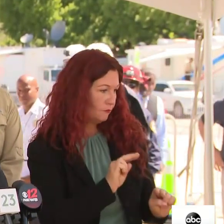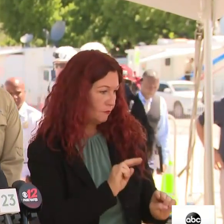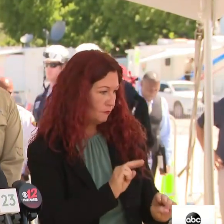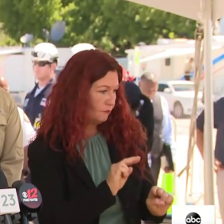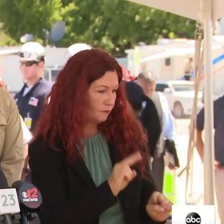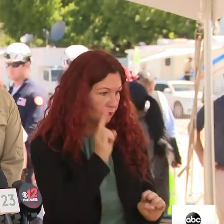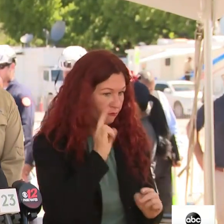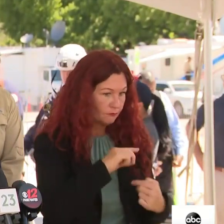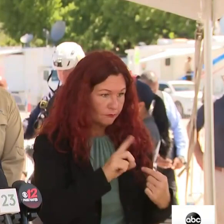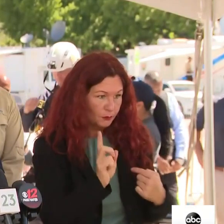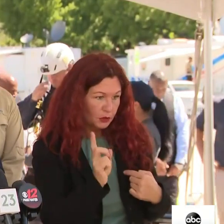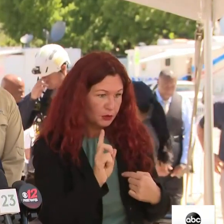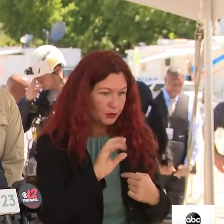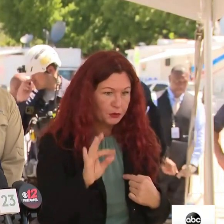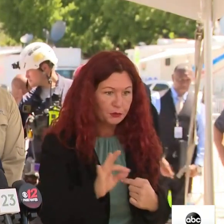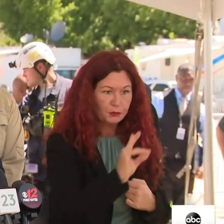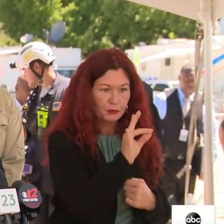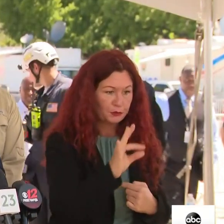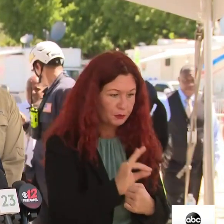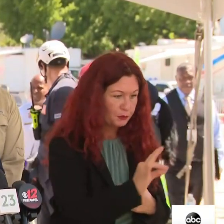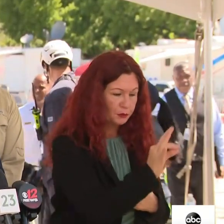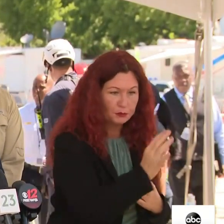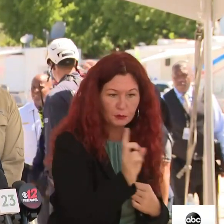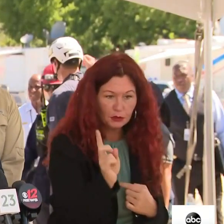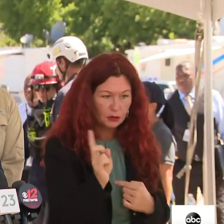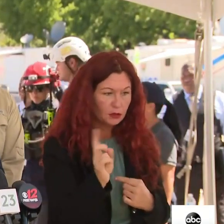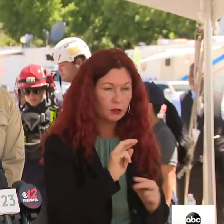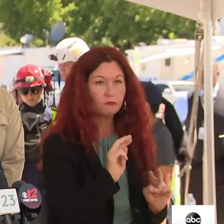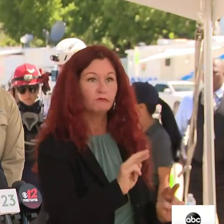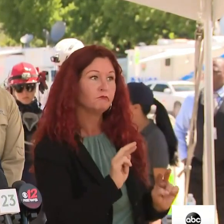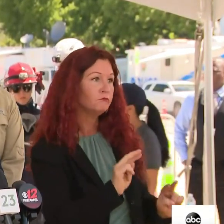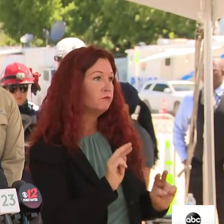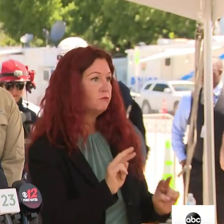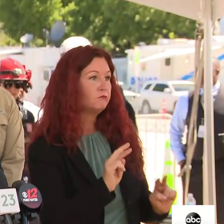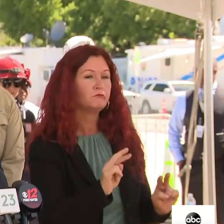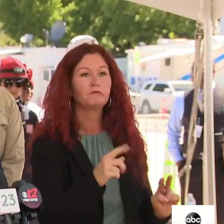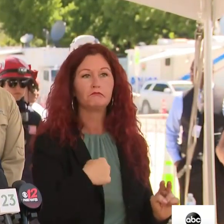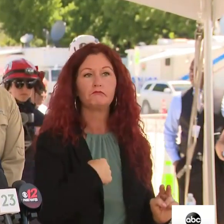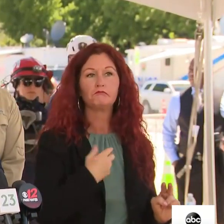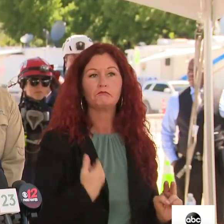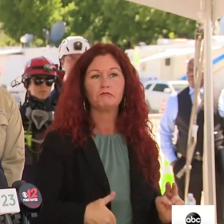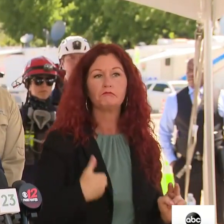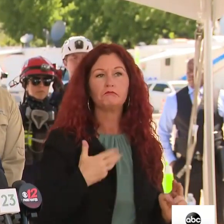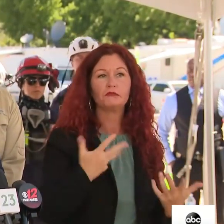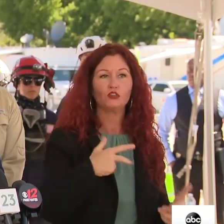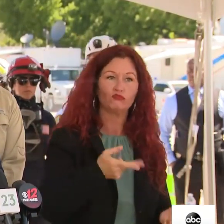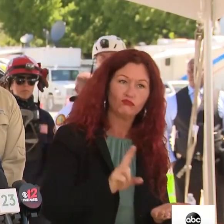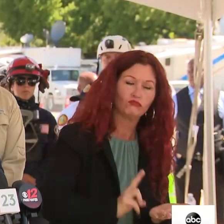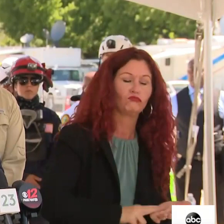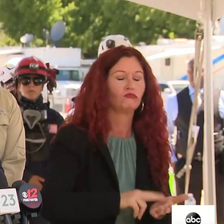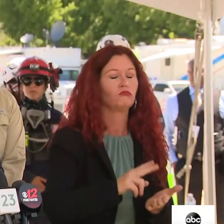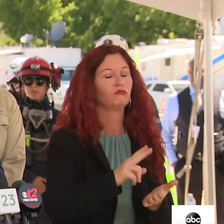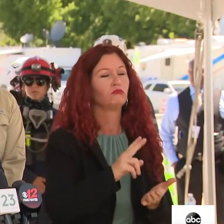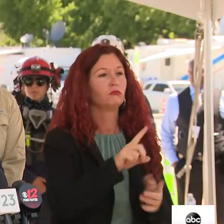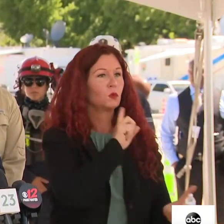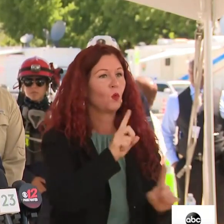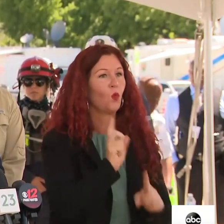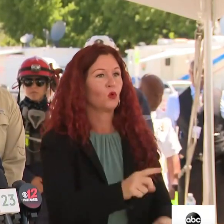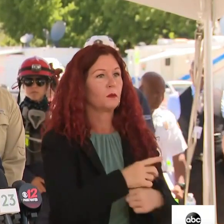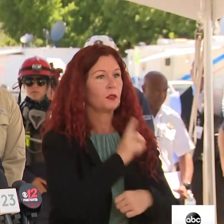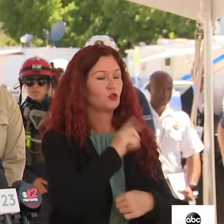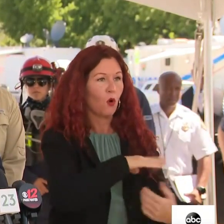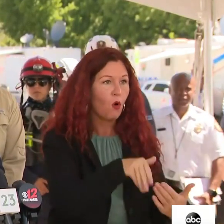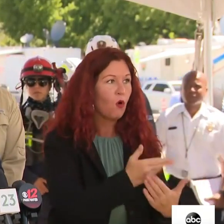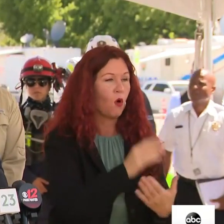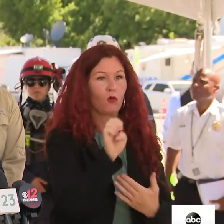for the duration of the storm. Our executive order will assist the division and the state emergency response team in responding to